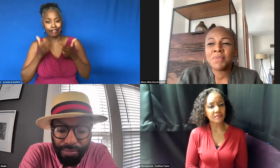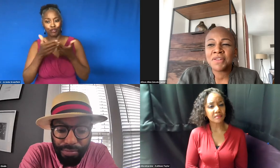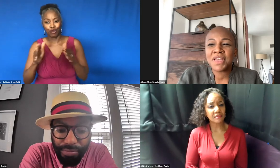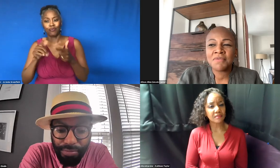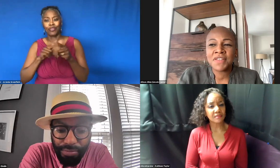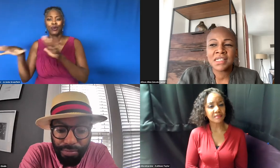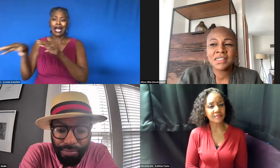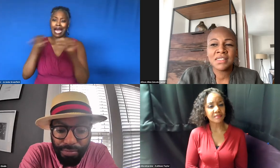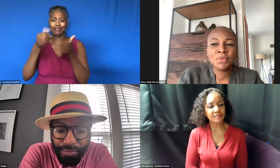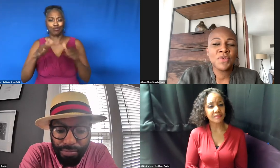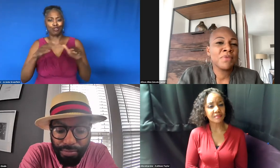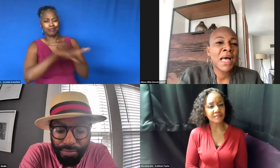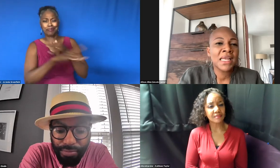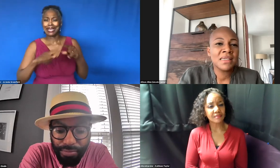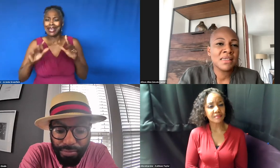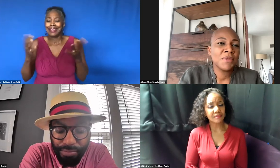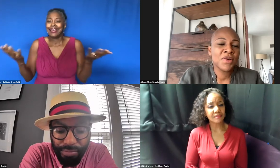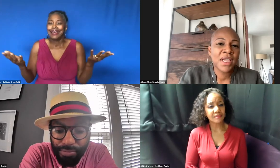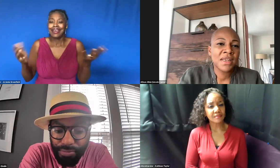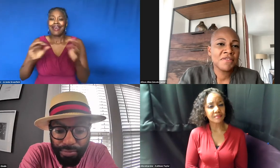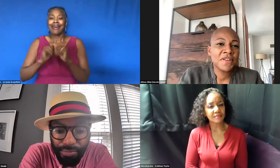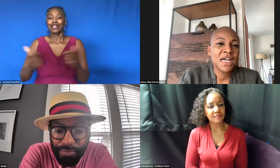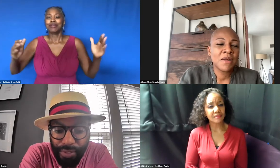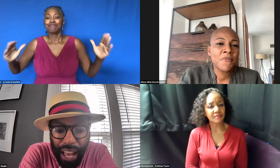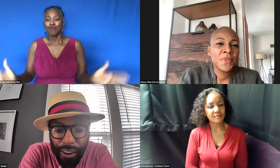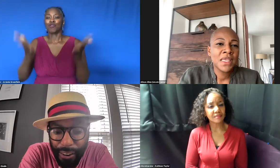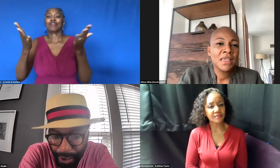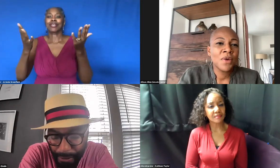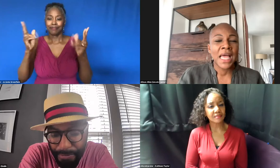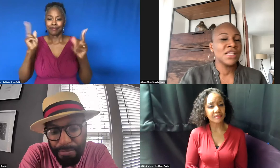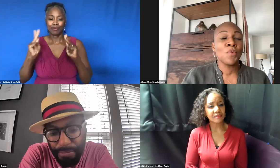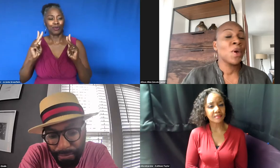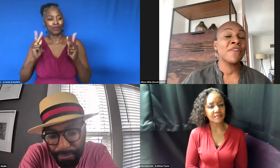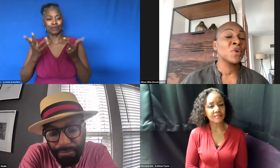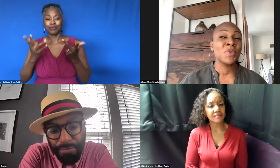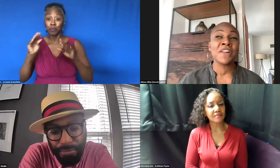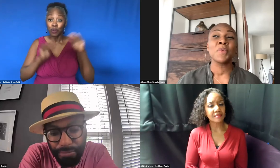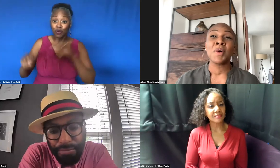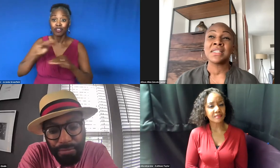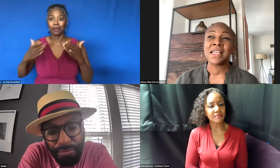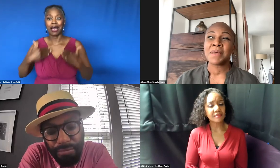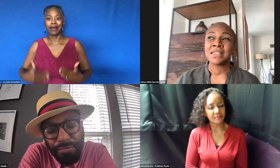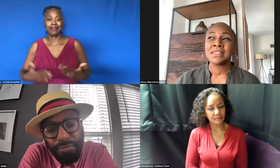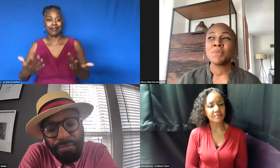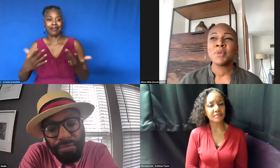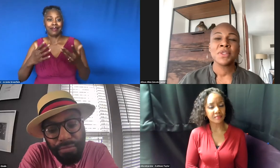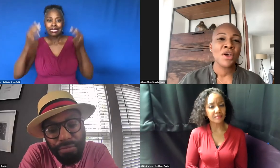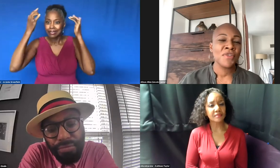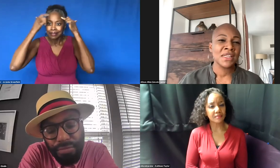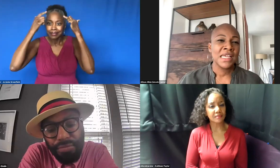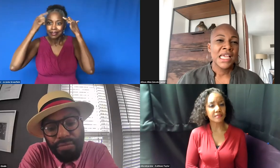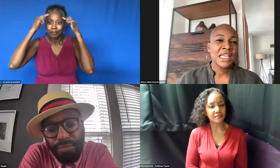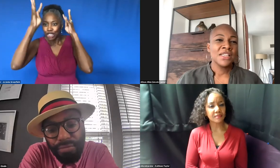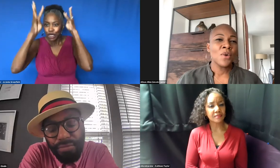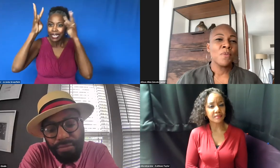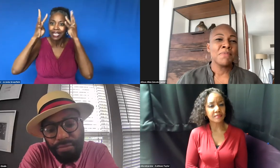But how can we better motivate them physically to move their bodies and to be creative? You know, whatever we want to say about this moment with